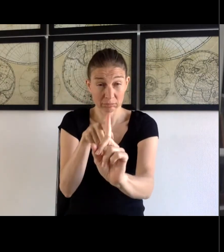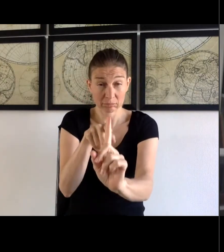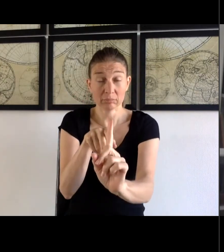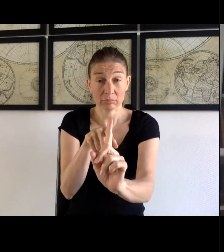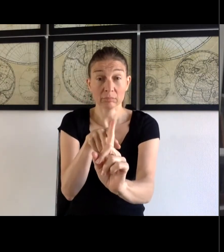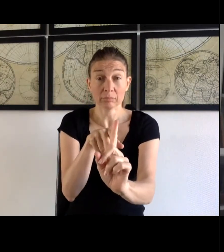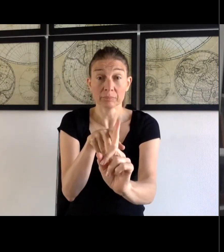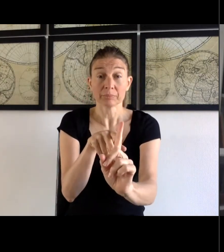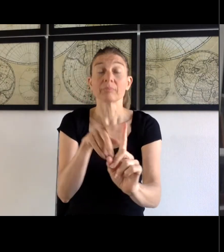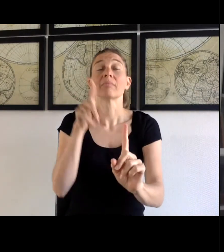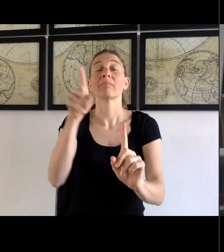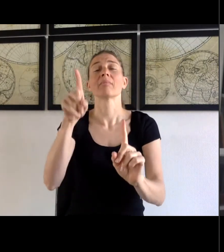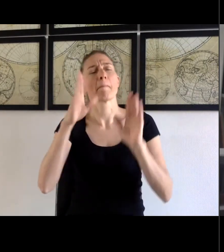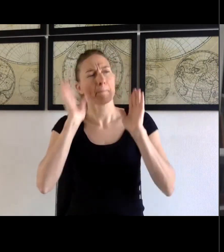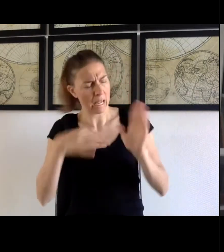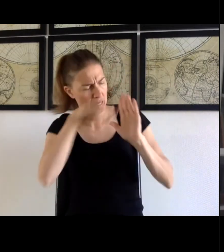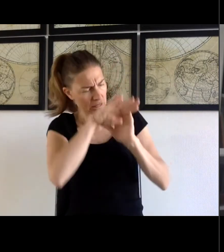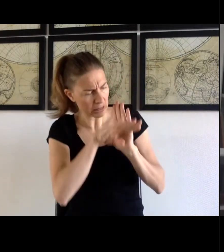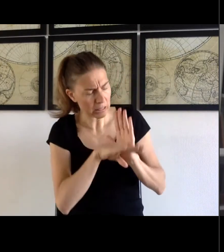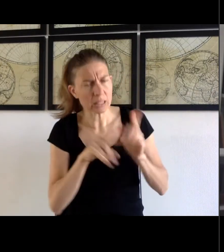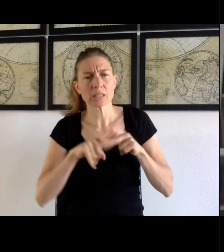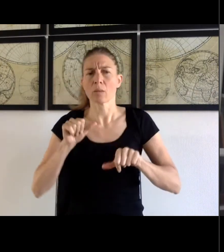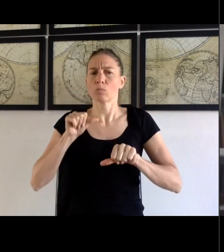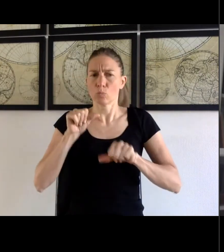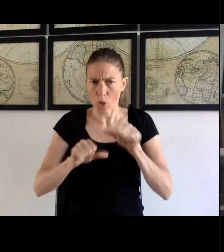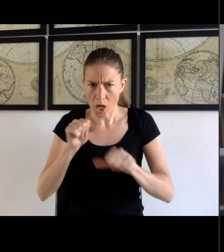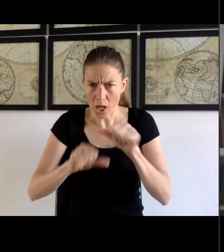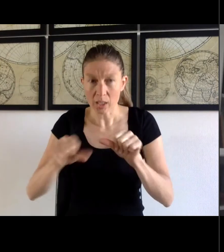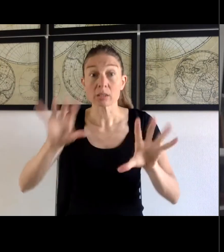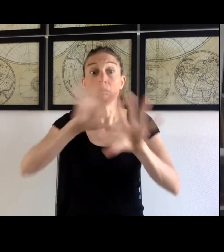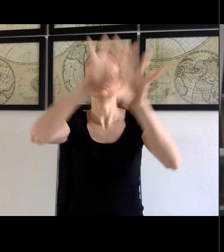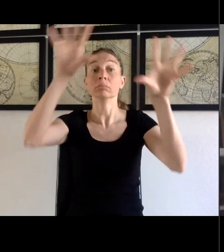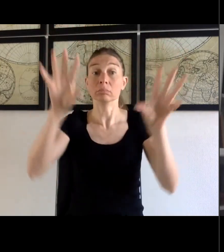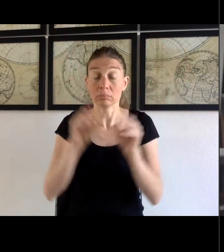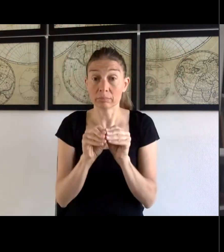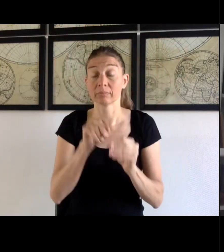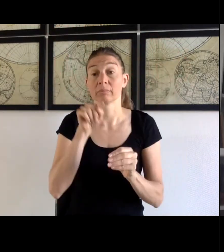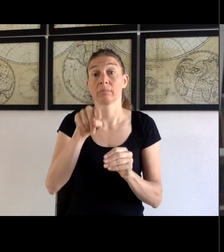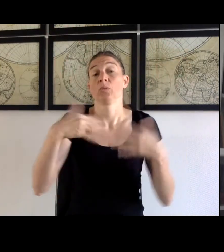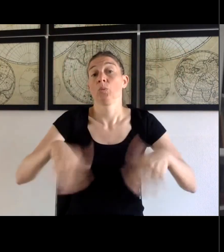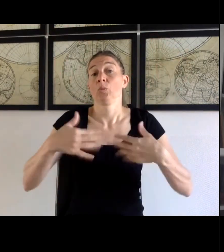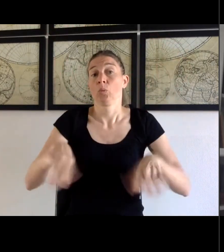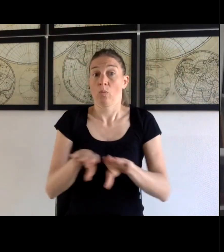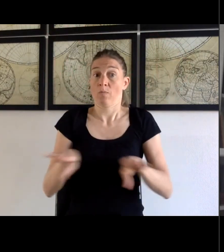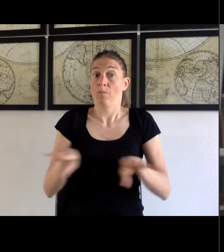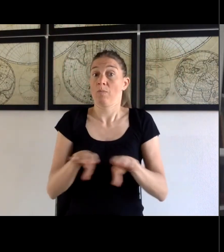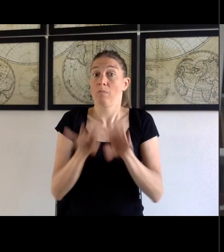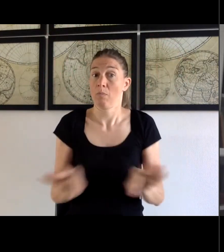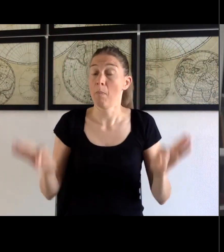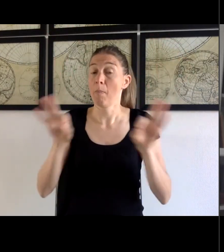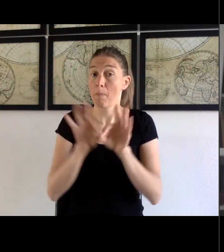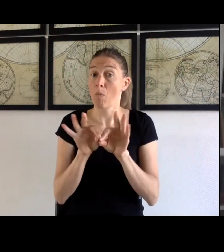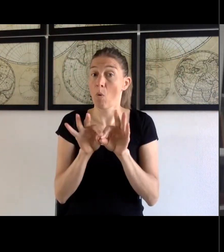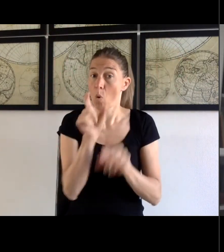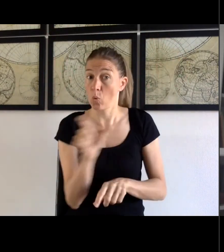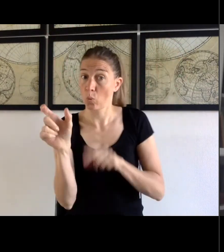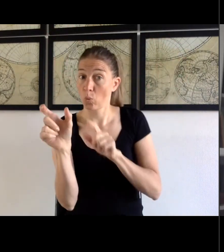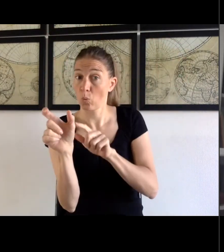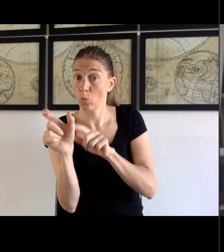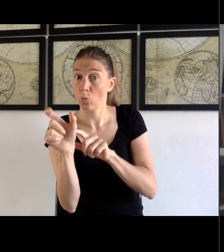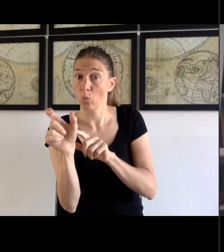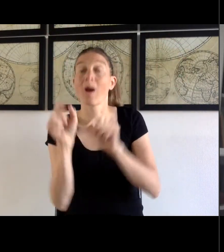and process, is a fundamental part of making sure that persons with disabilities can actually benefit from all